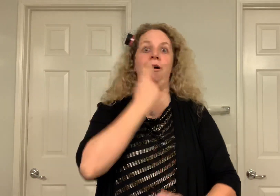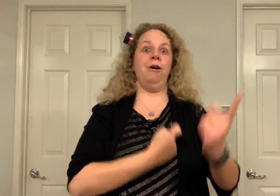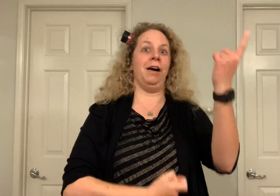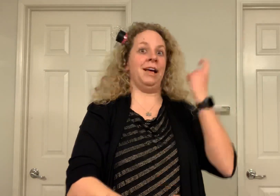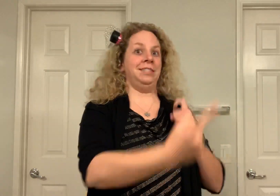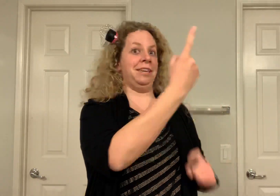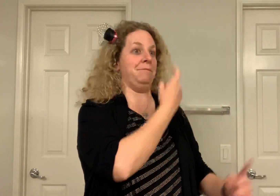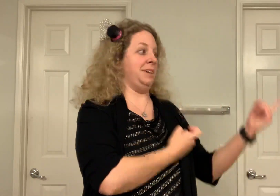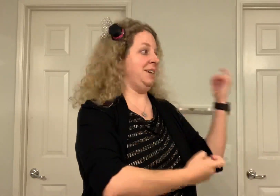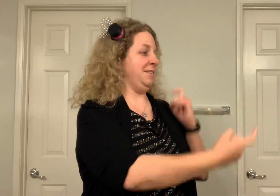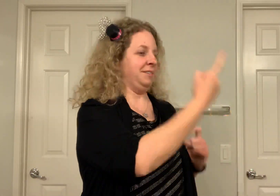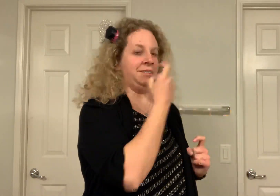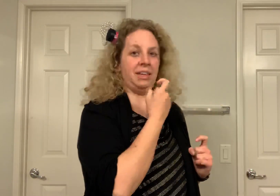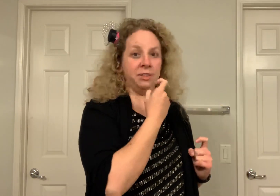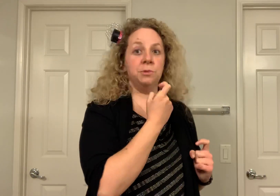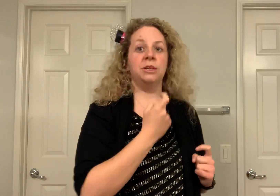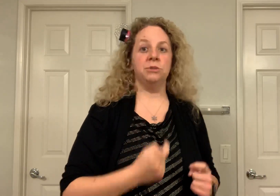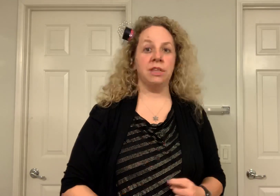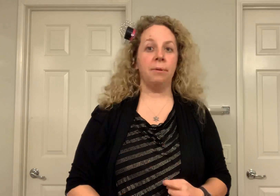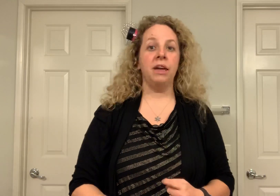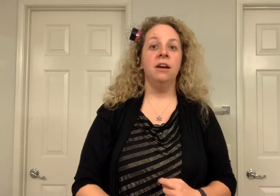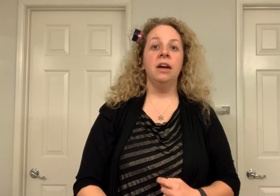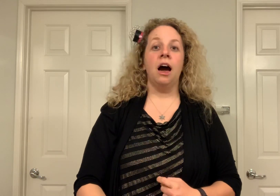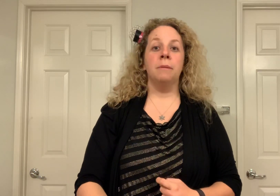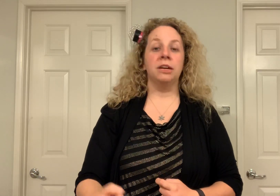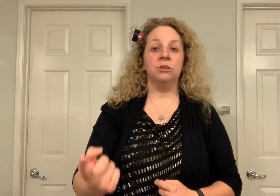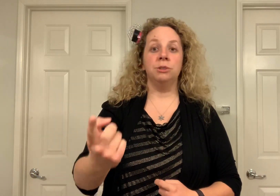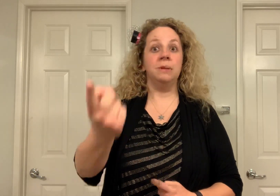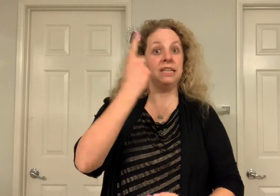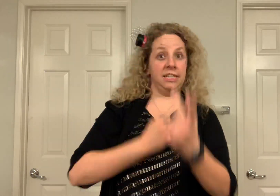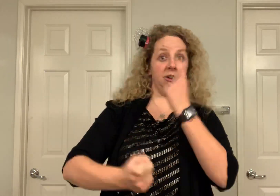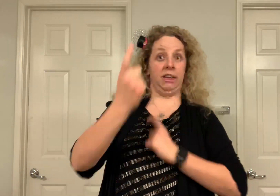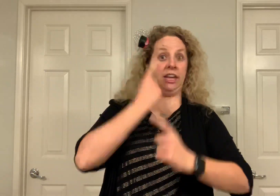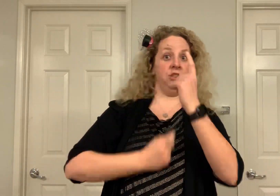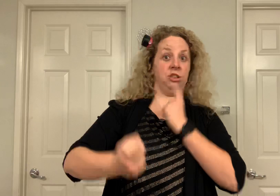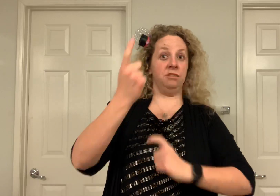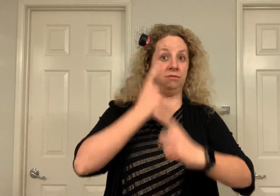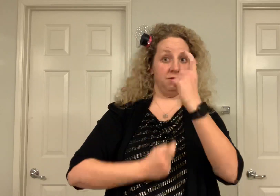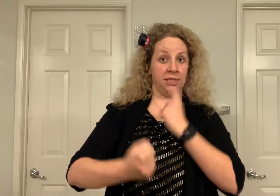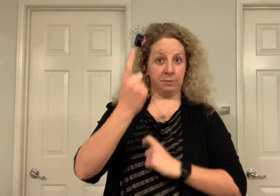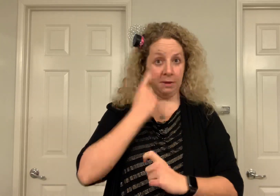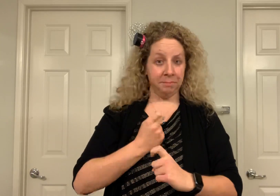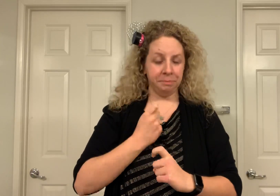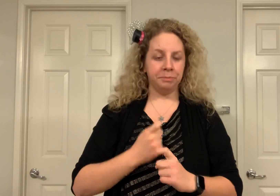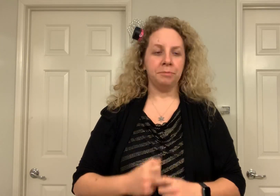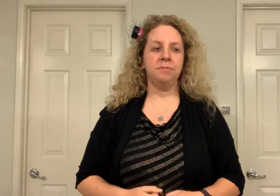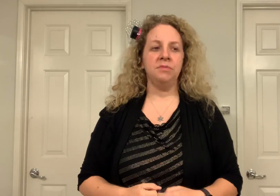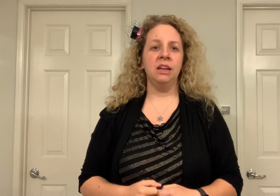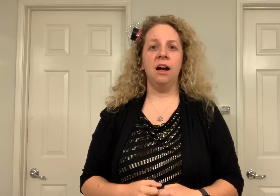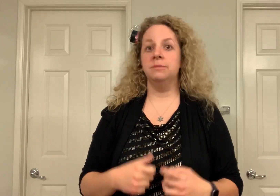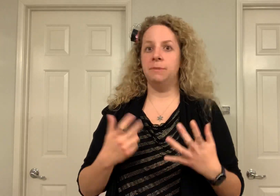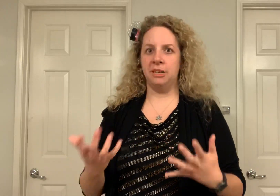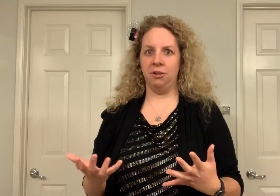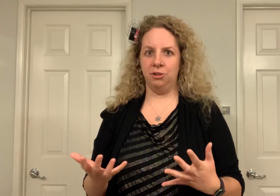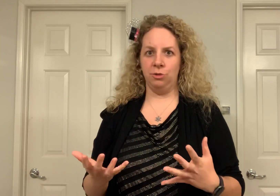all asking me. Okay, so we can do it that way. It can also be interrogation this way, depending on